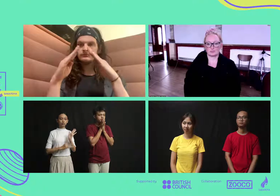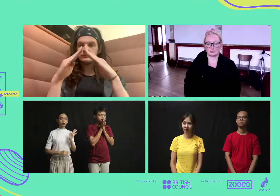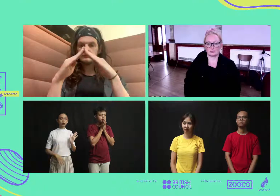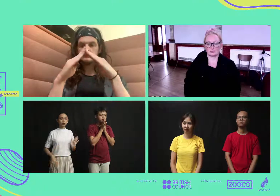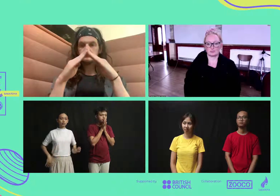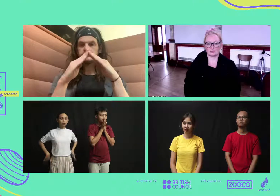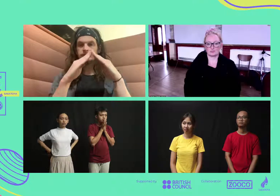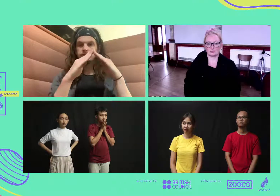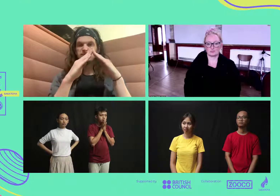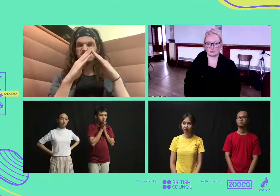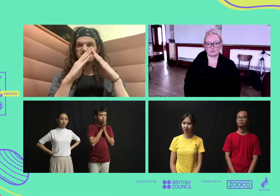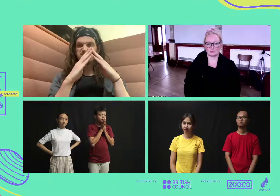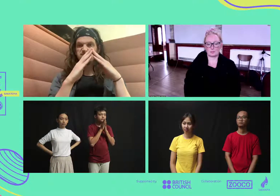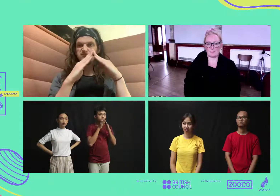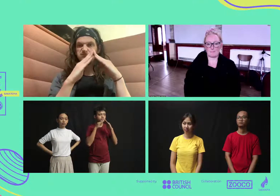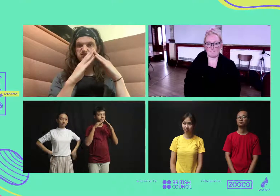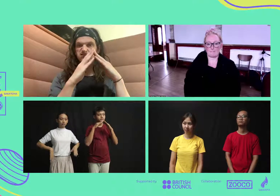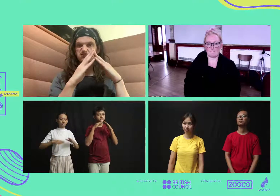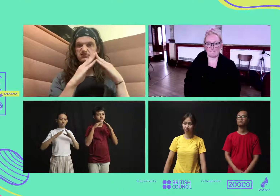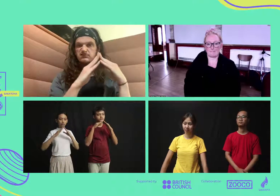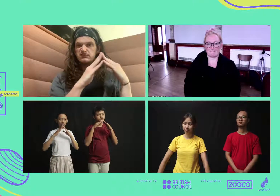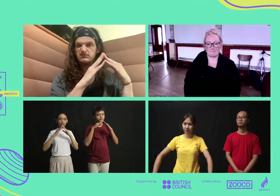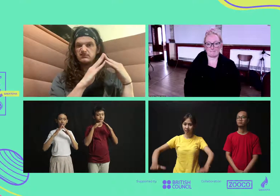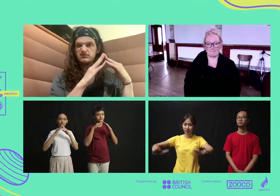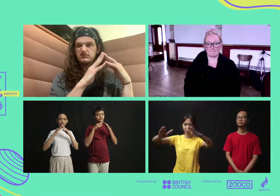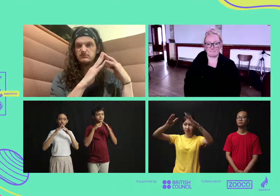relax and watch for a moment, I'm going to show you the house.